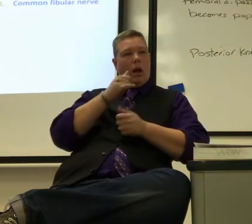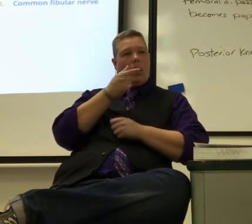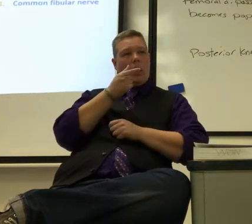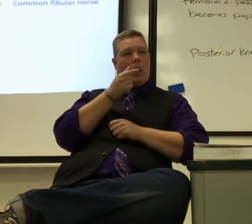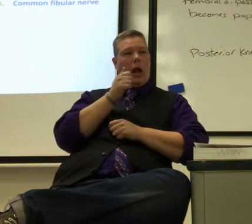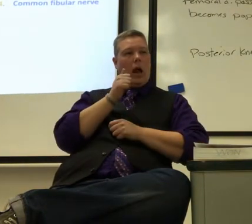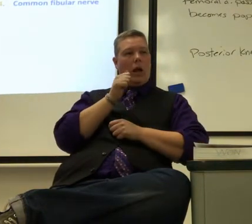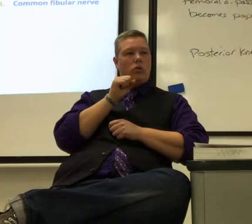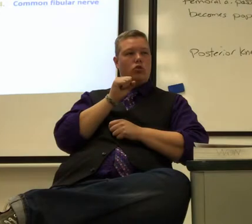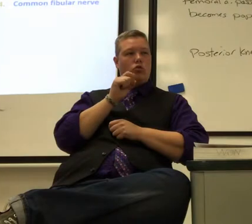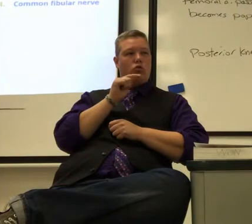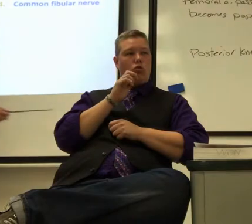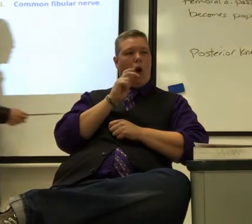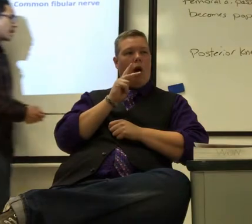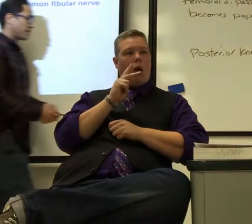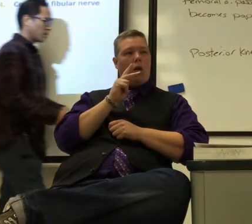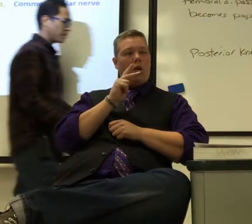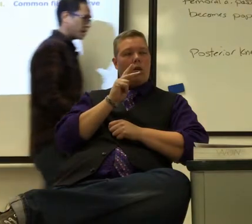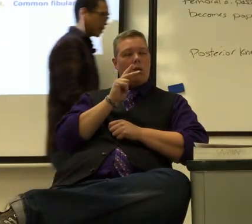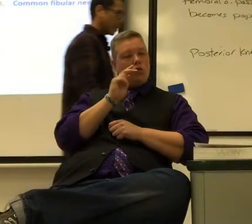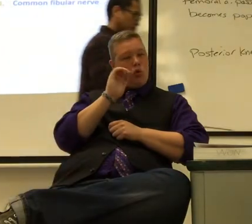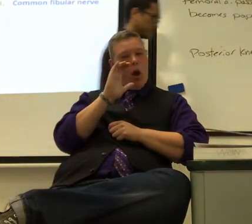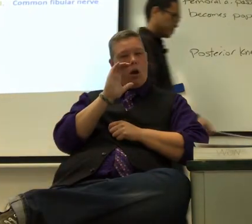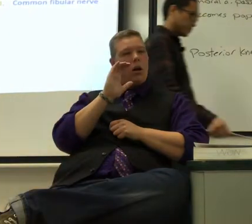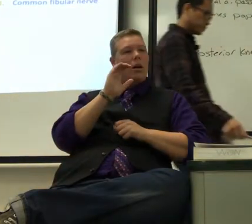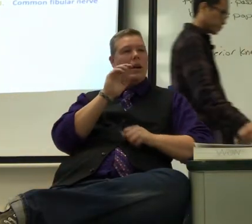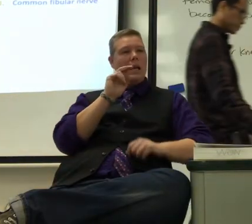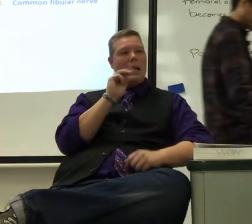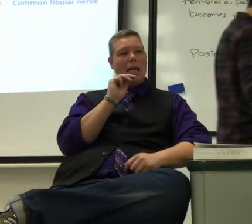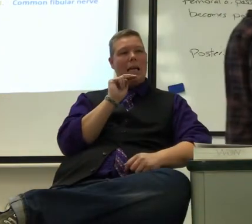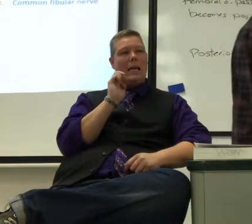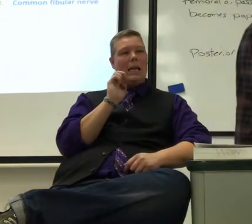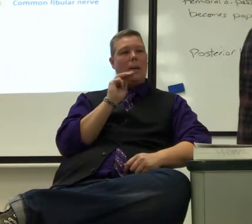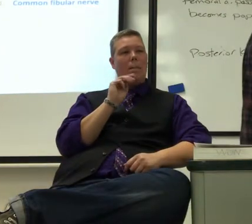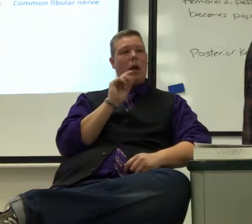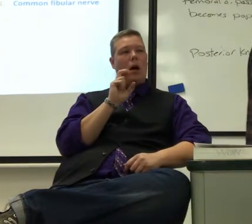to be able to identify that when you write that down.